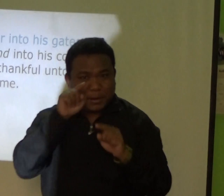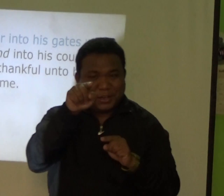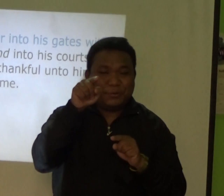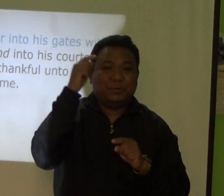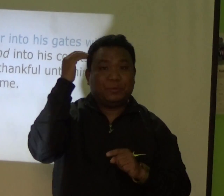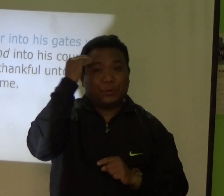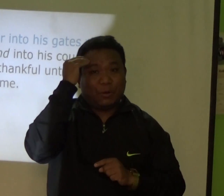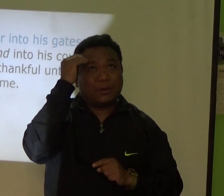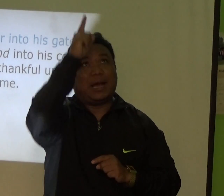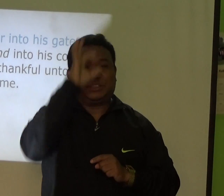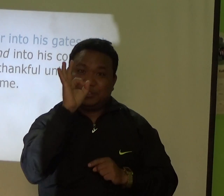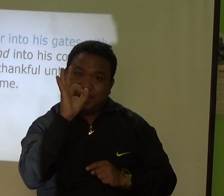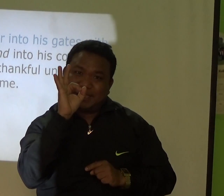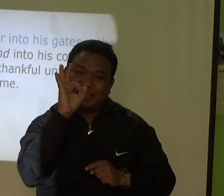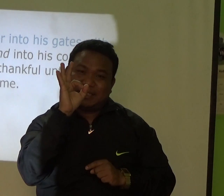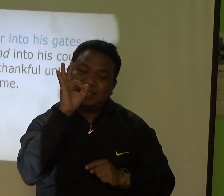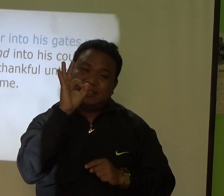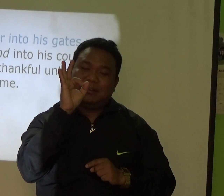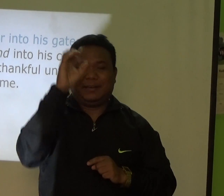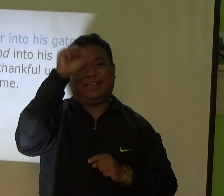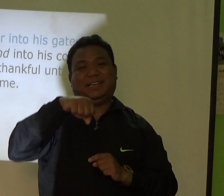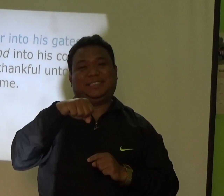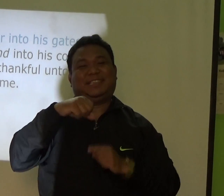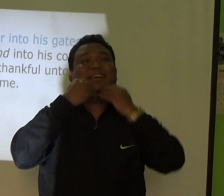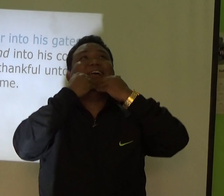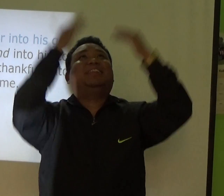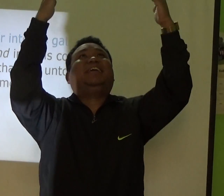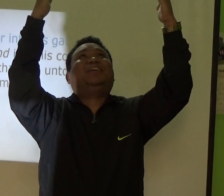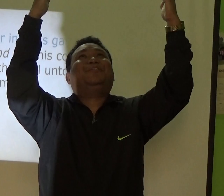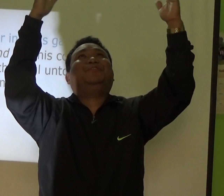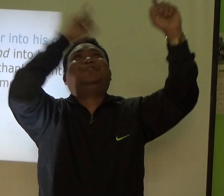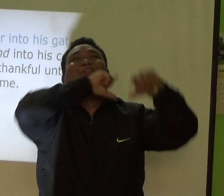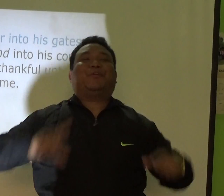you know God's goodness? Yes. Thank you, Lord.